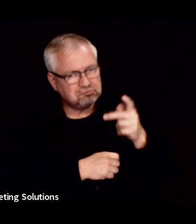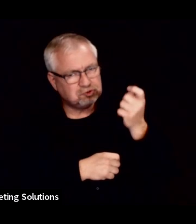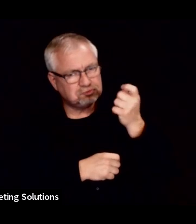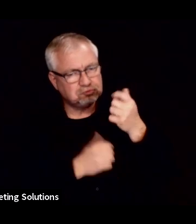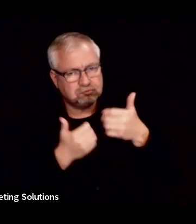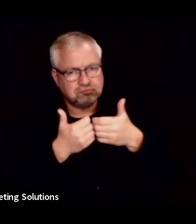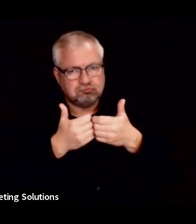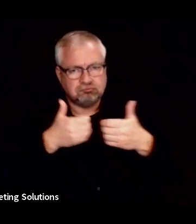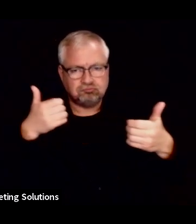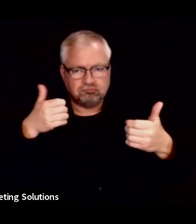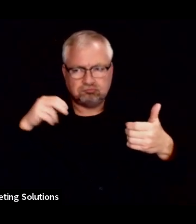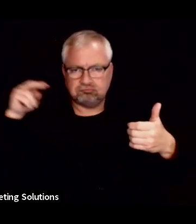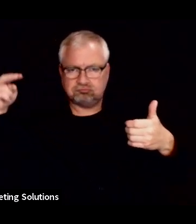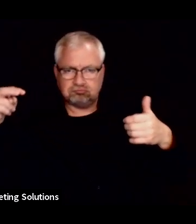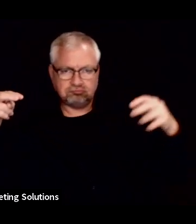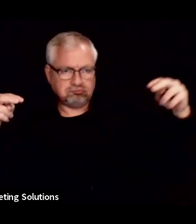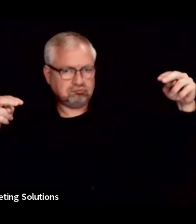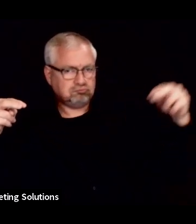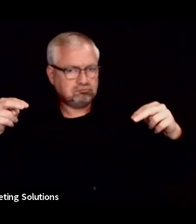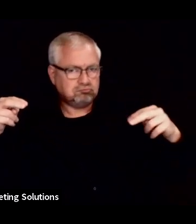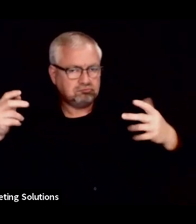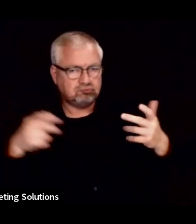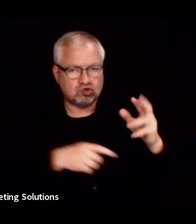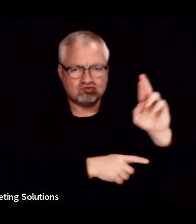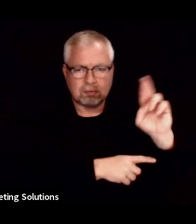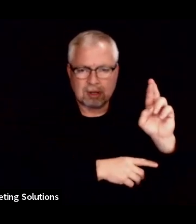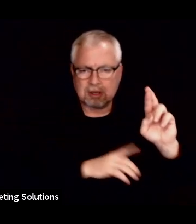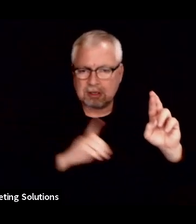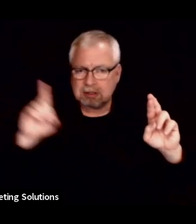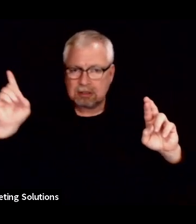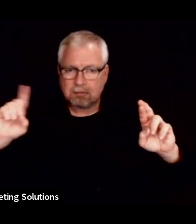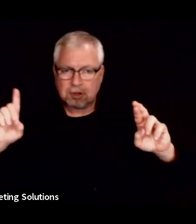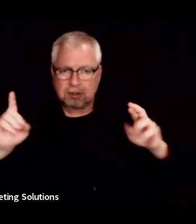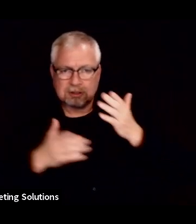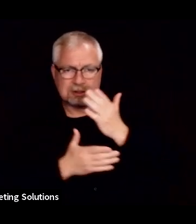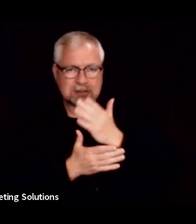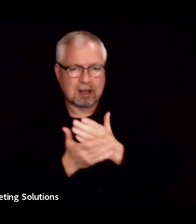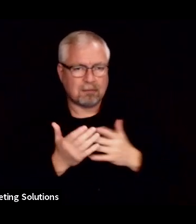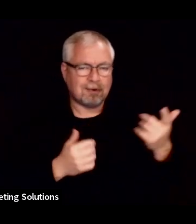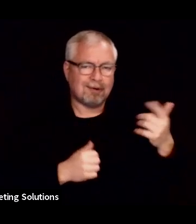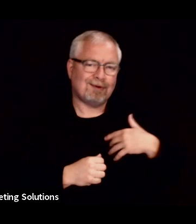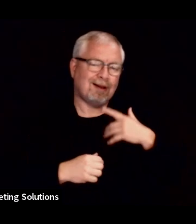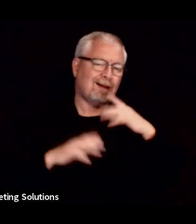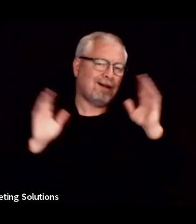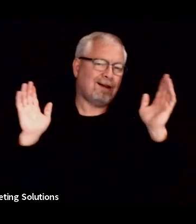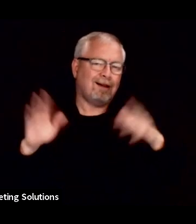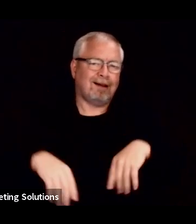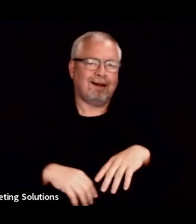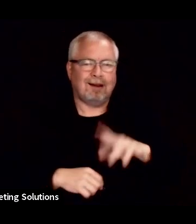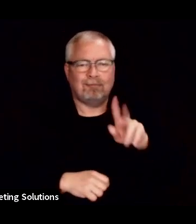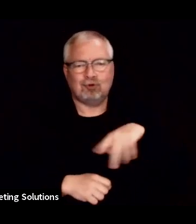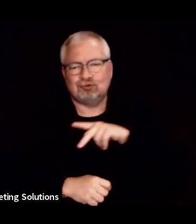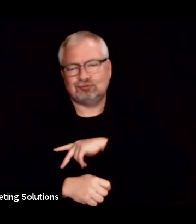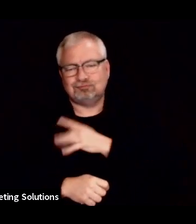lawmakers who say it should be a personal choice. How do you grapple with that, Commissioner Malcolm?